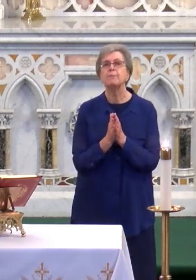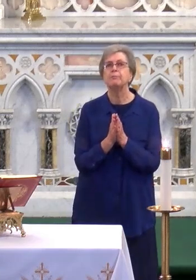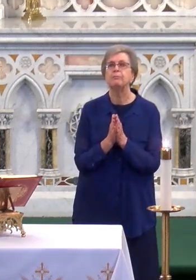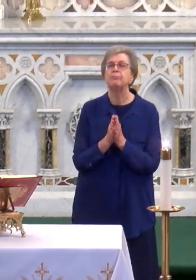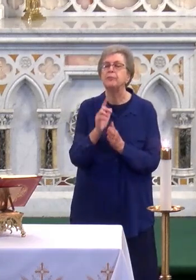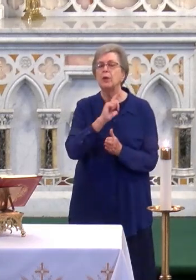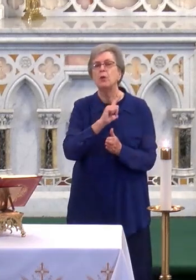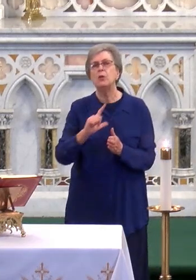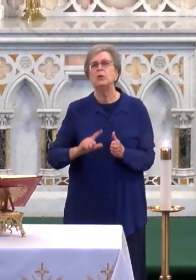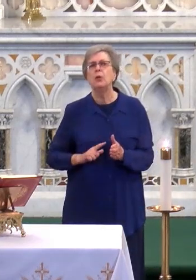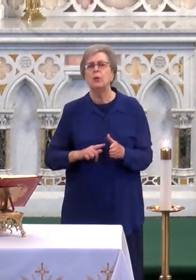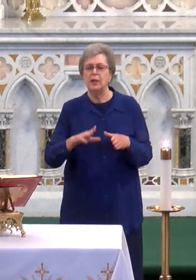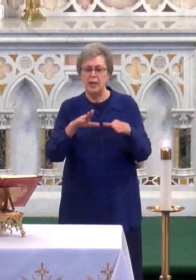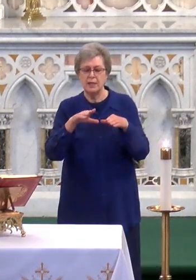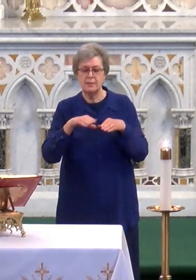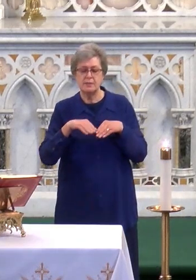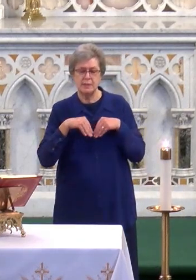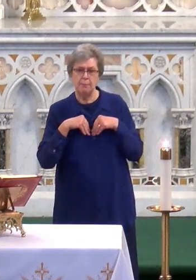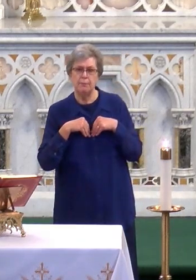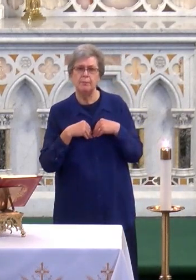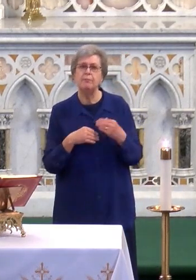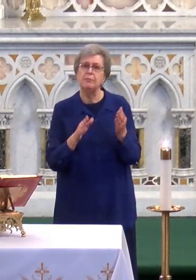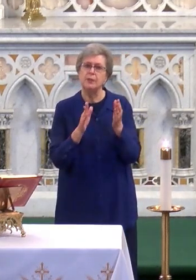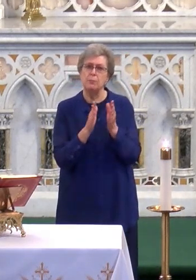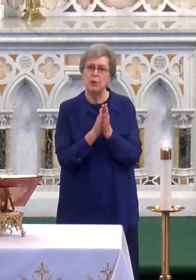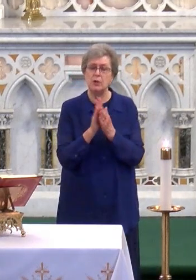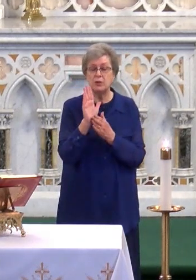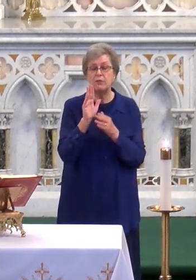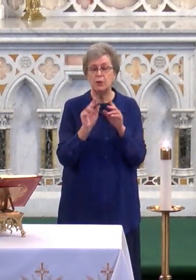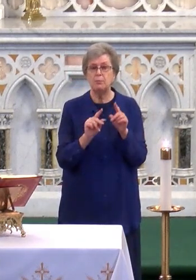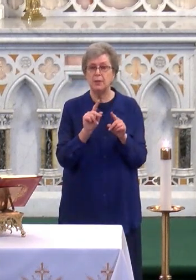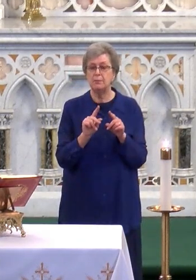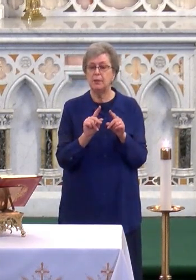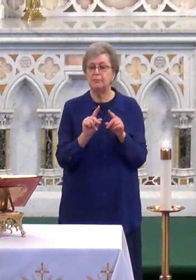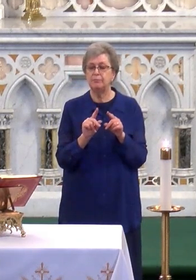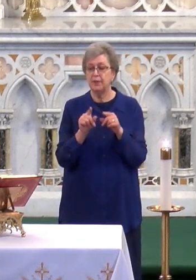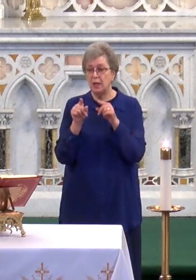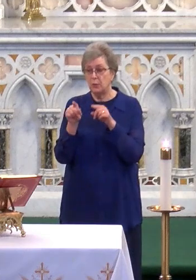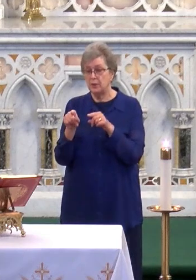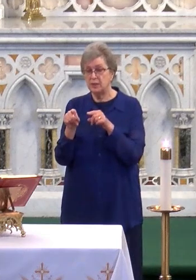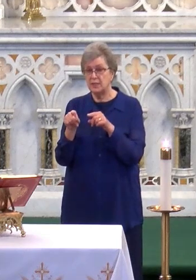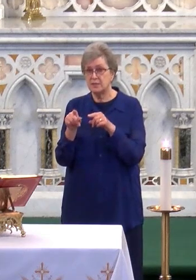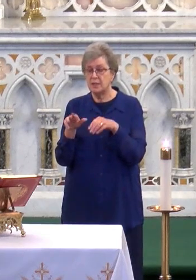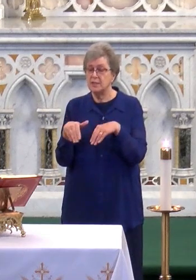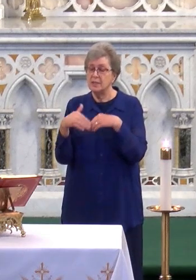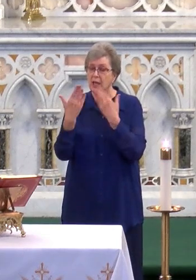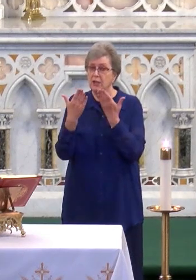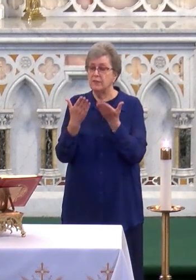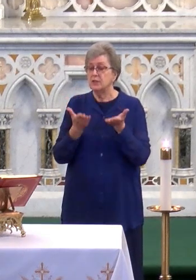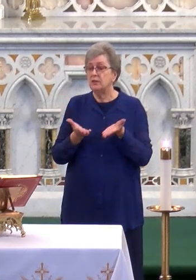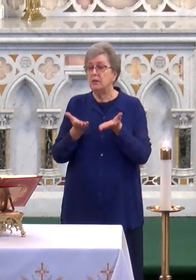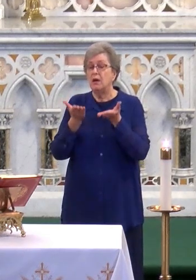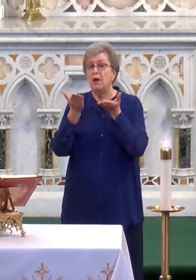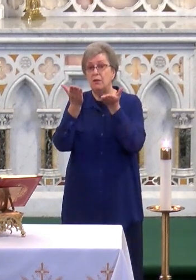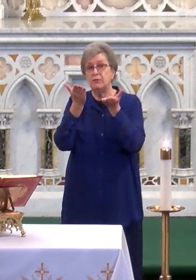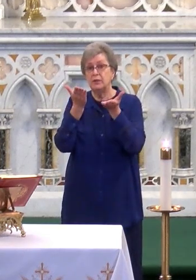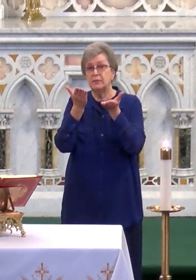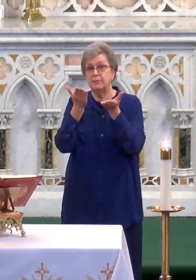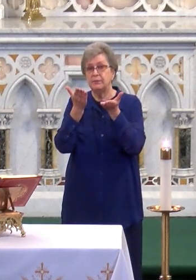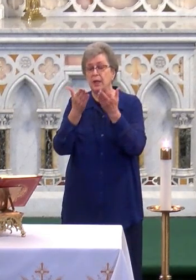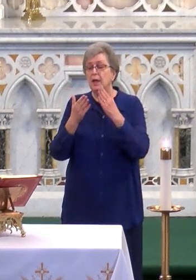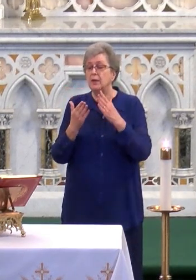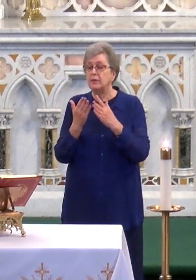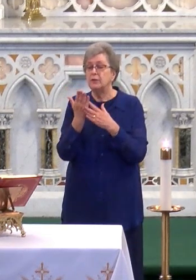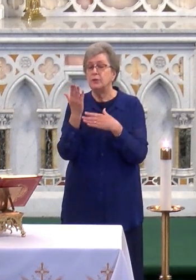Accept, O Lord, the prayers of your faithful with the sacrificial offerings, that through these acts